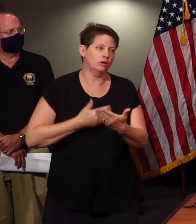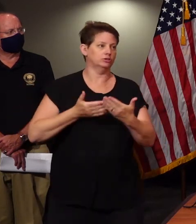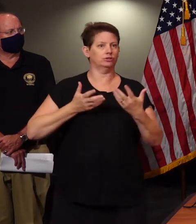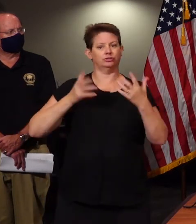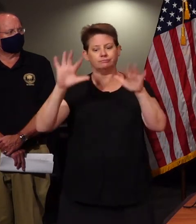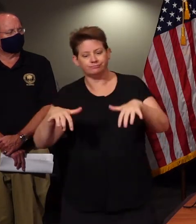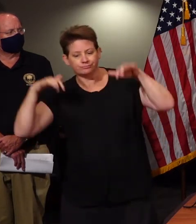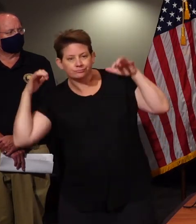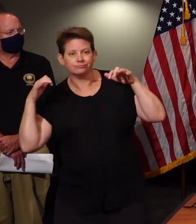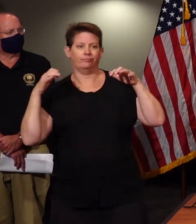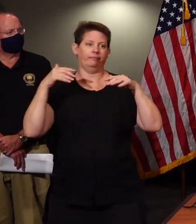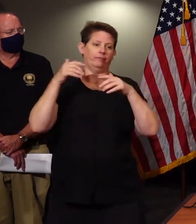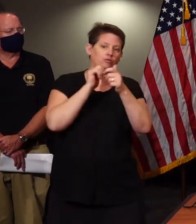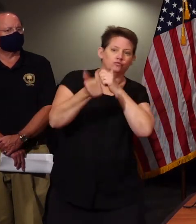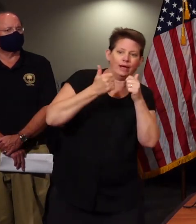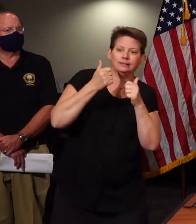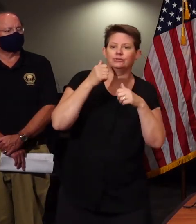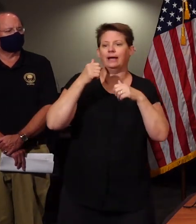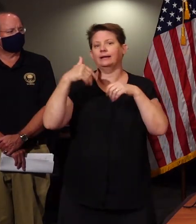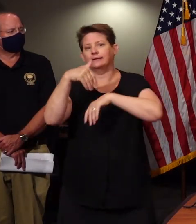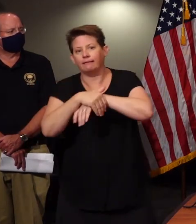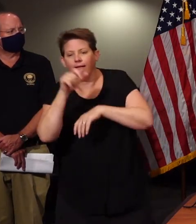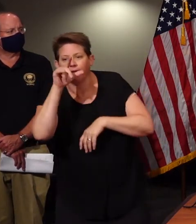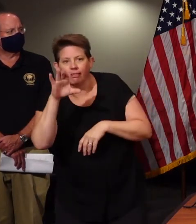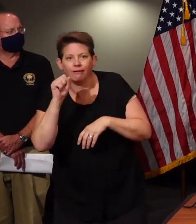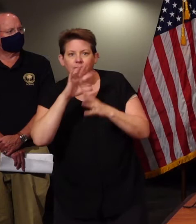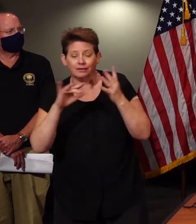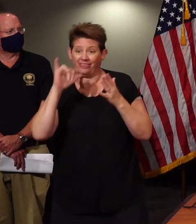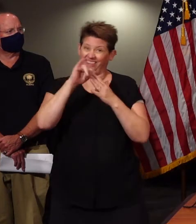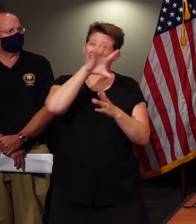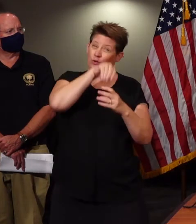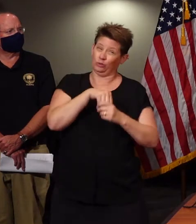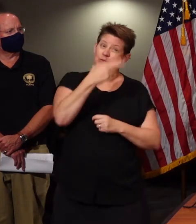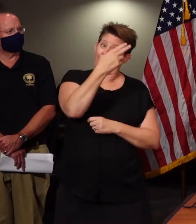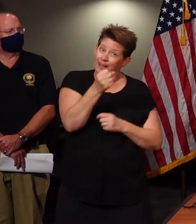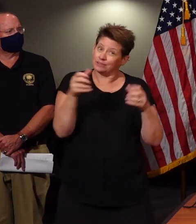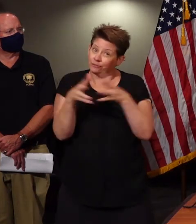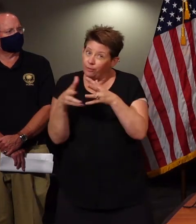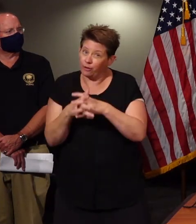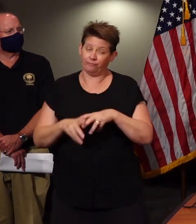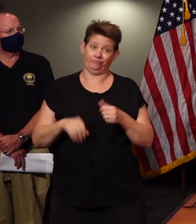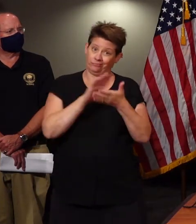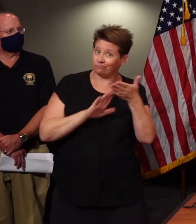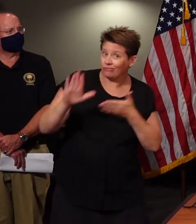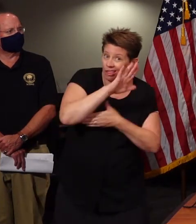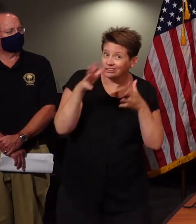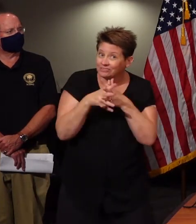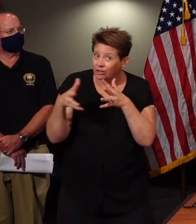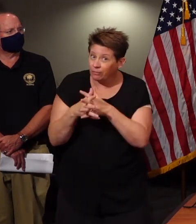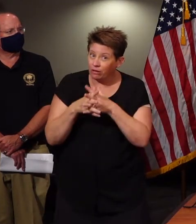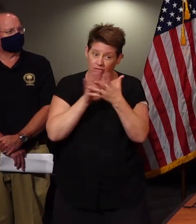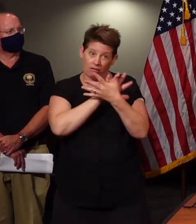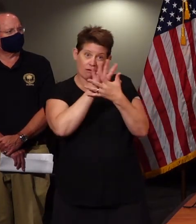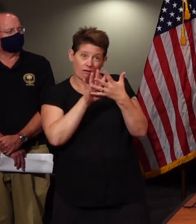arts, racetracks, nightclubs, and ladies and gentlemen, that includes high school football, college football, all of those kind